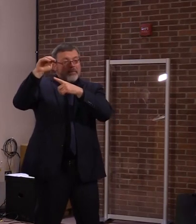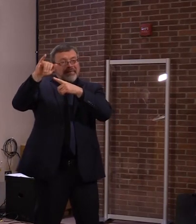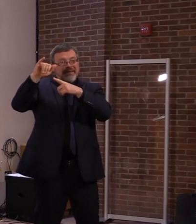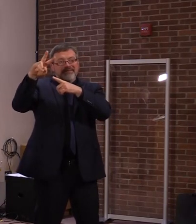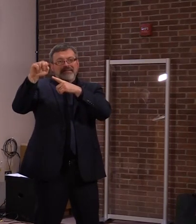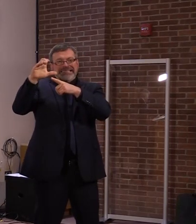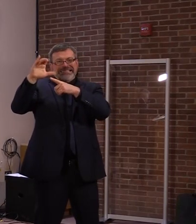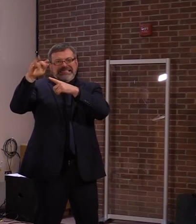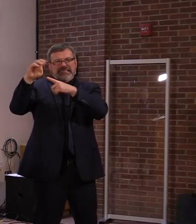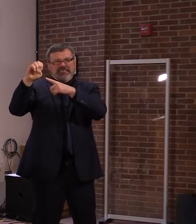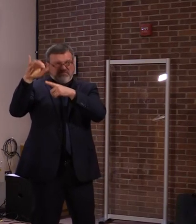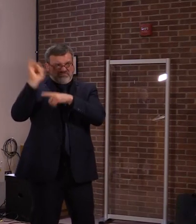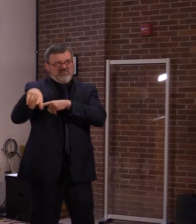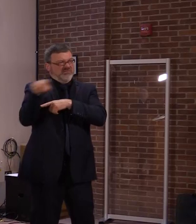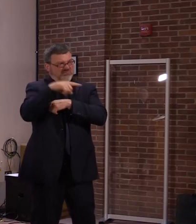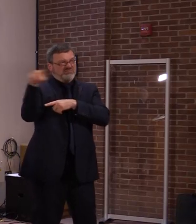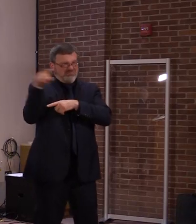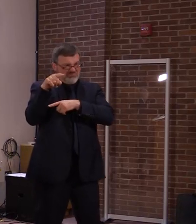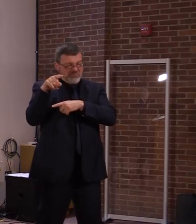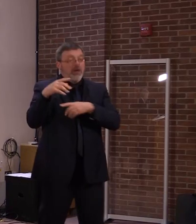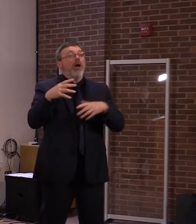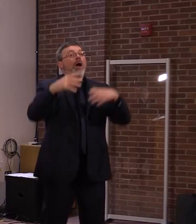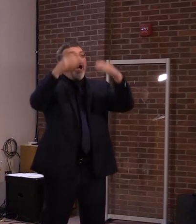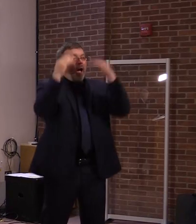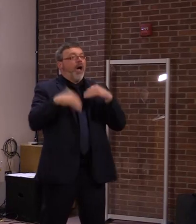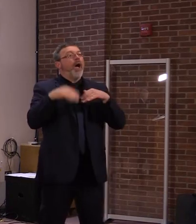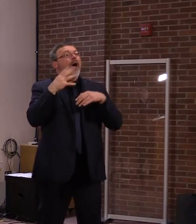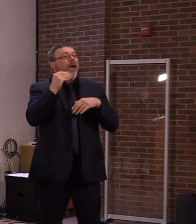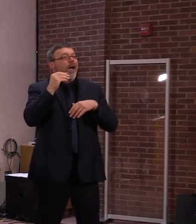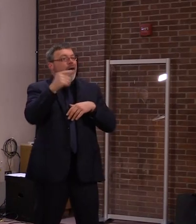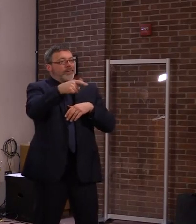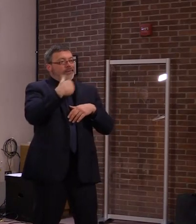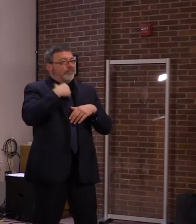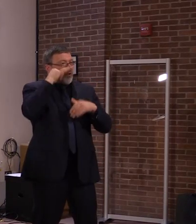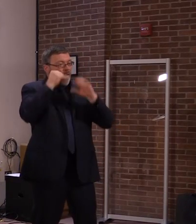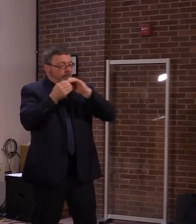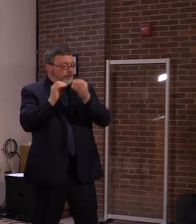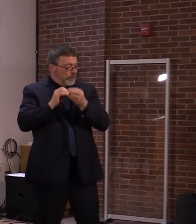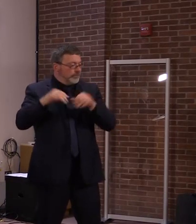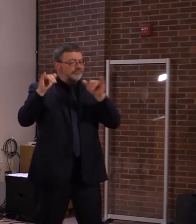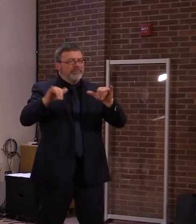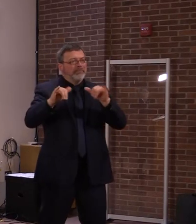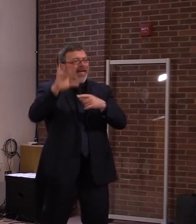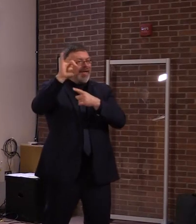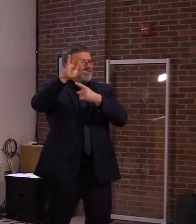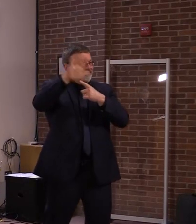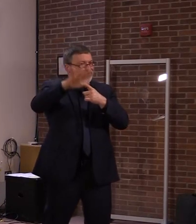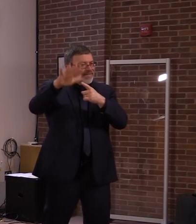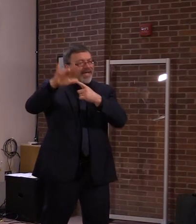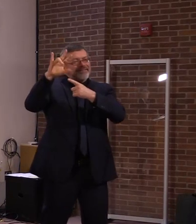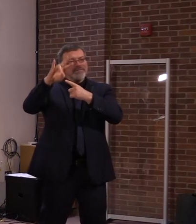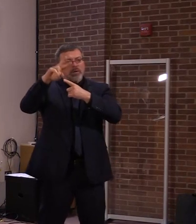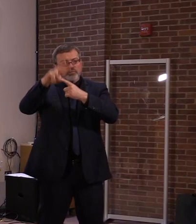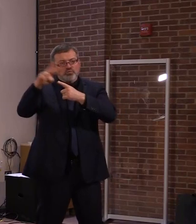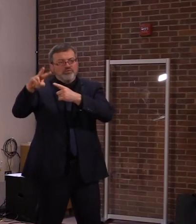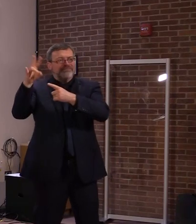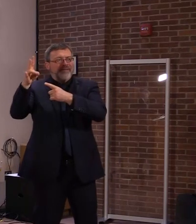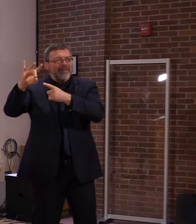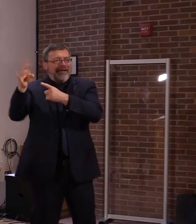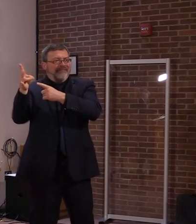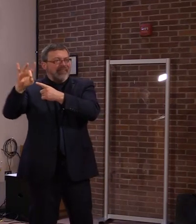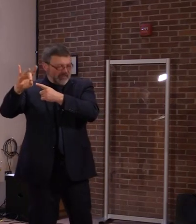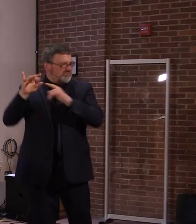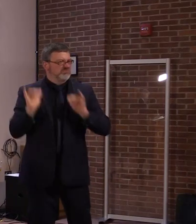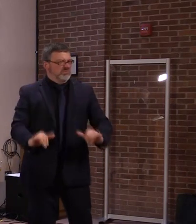855-722-7878. Our hospitals are having high patient census. I've mentioned this on several occasions at this